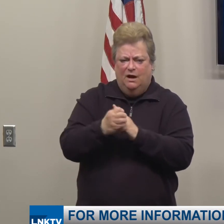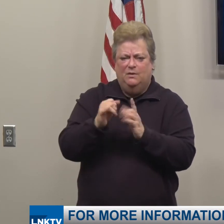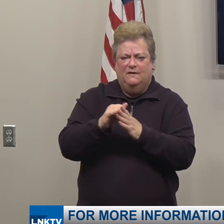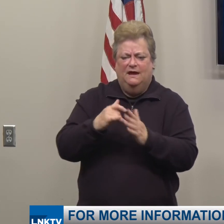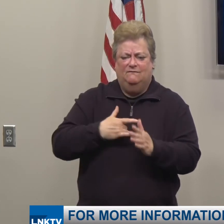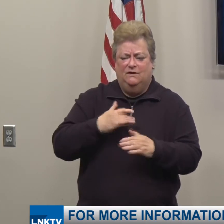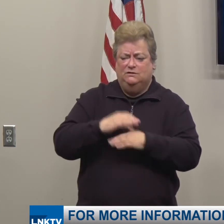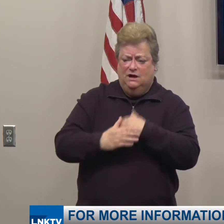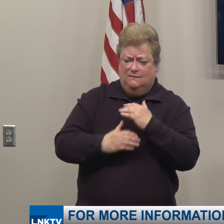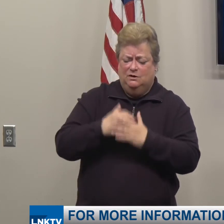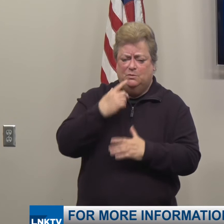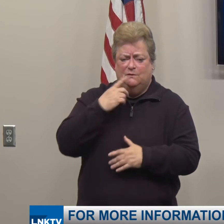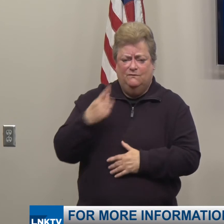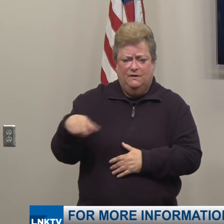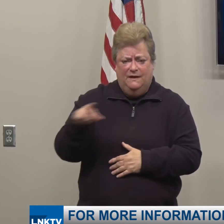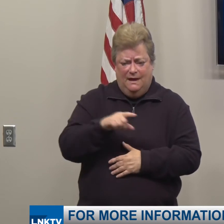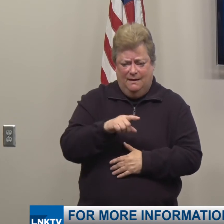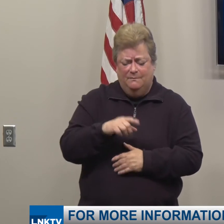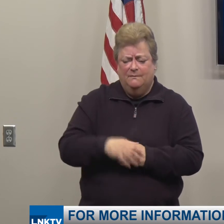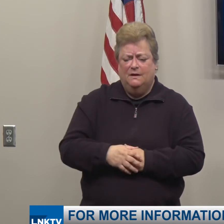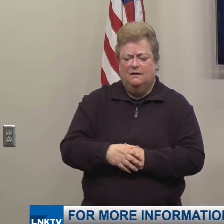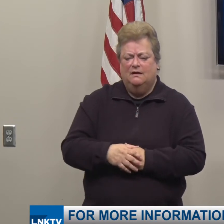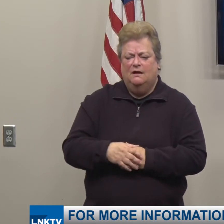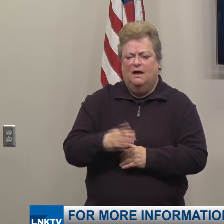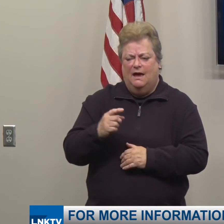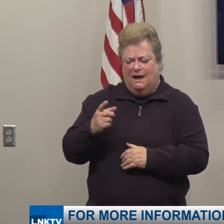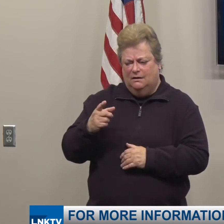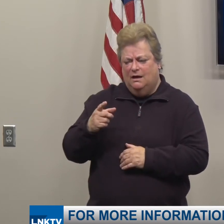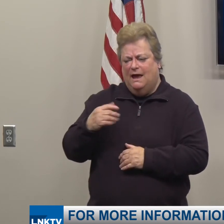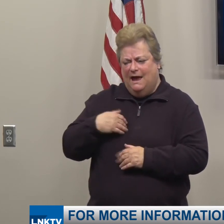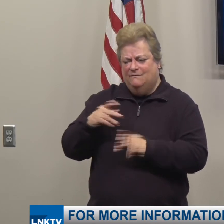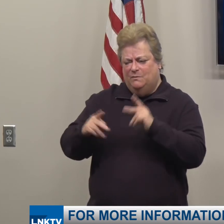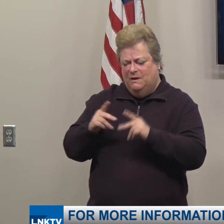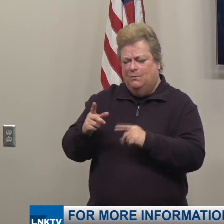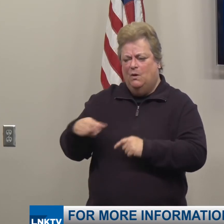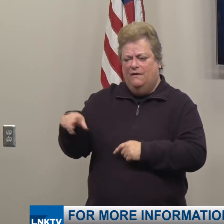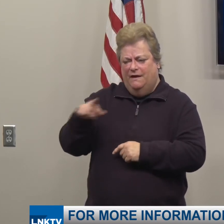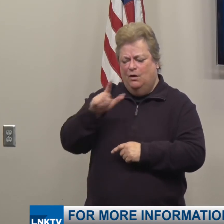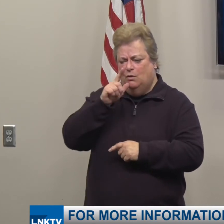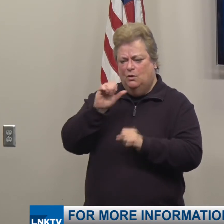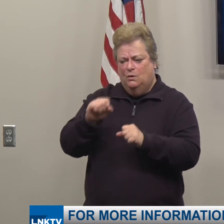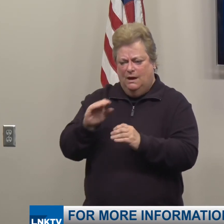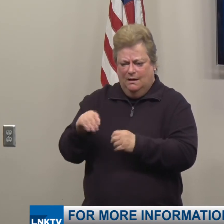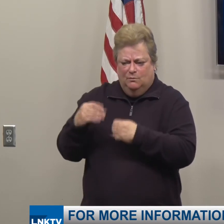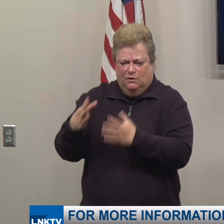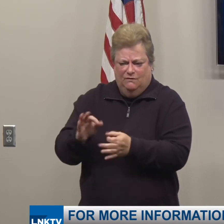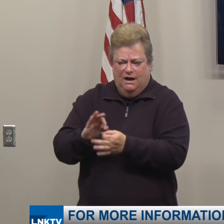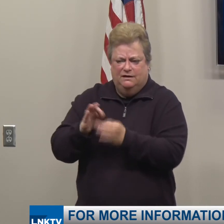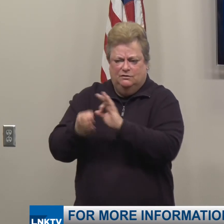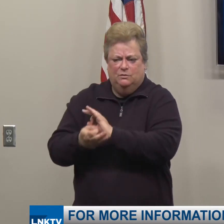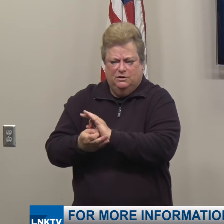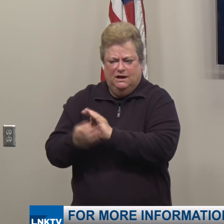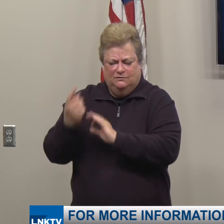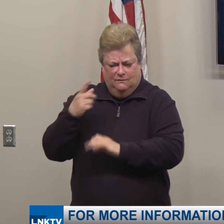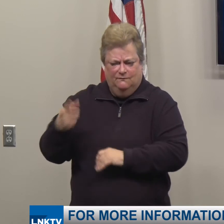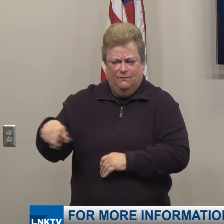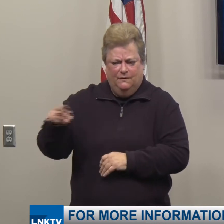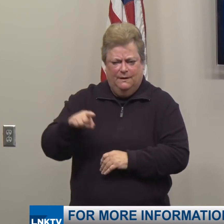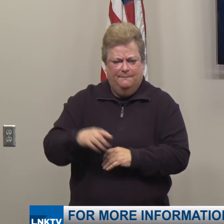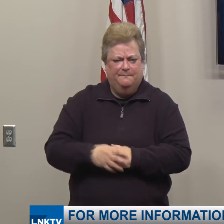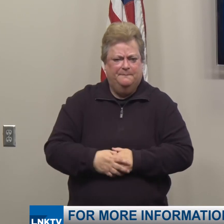to them and with those there that may be able to provide interpretation services if that's necessary.